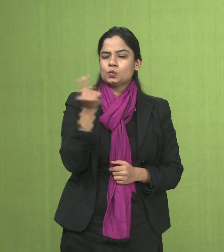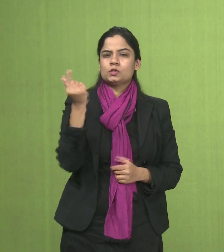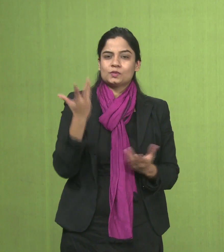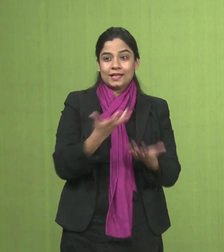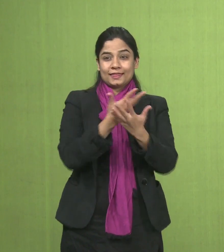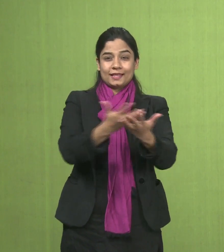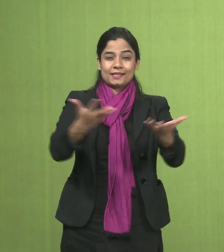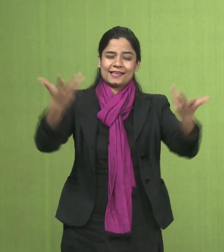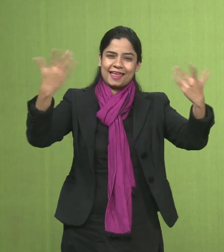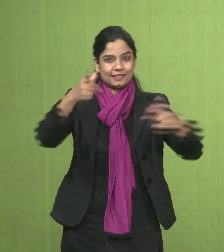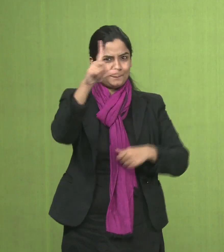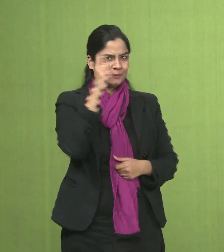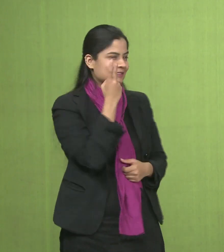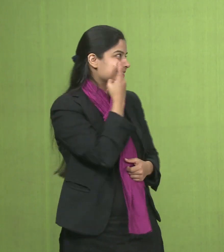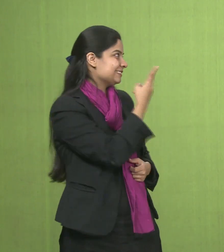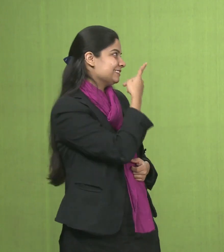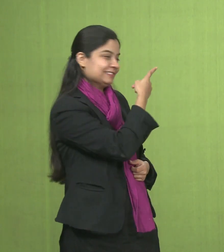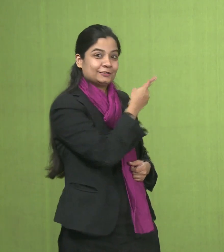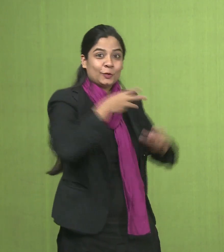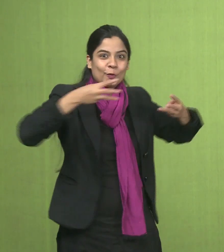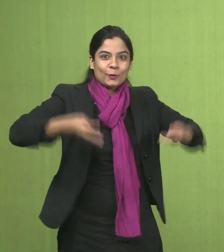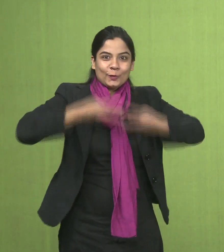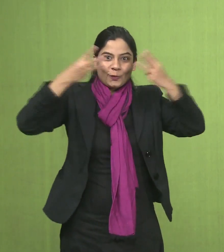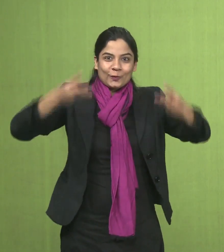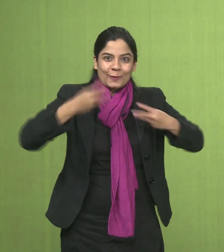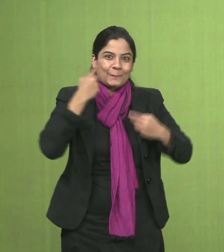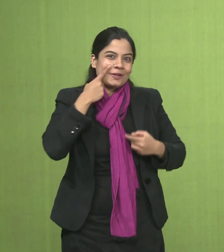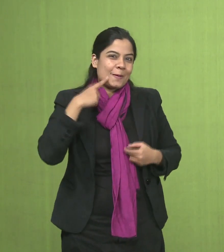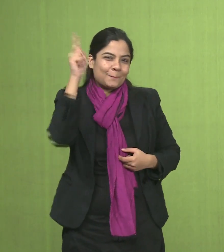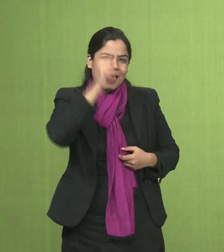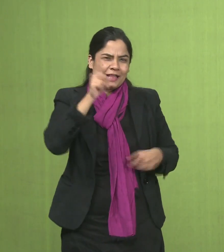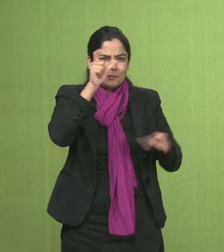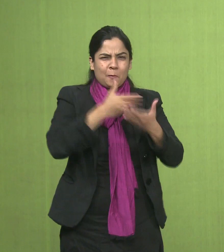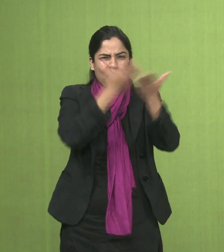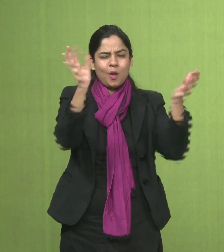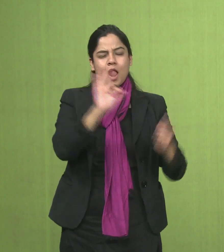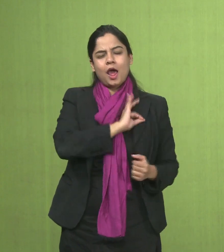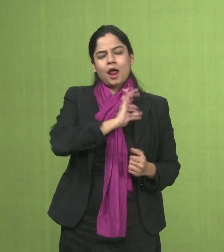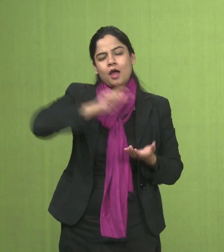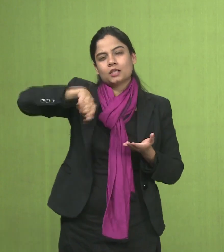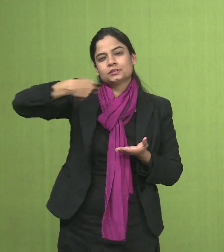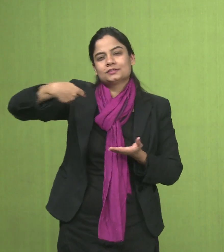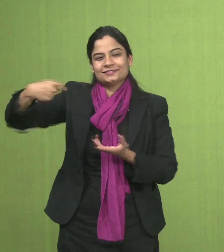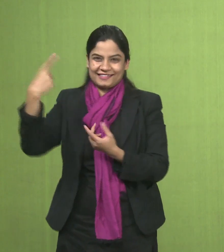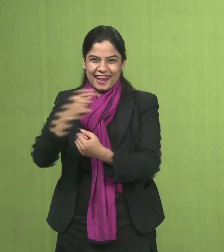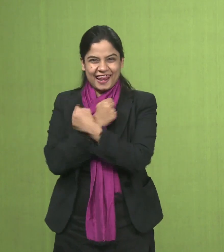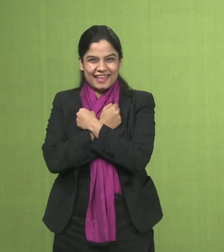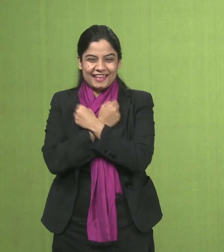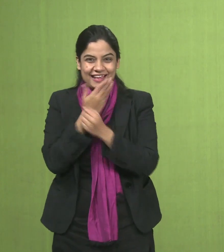Important thing, how to use anything that you buy. As you can see in the picture, this is the Maggi noodles packet. Everyone loves to eat Maggi, and the